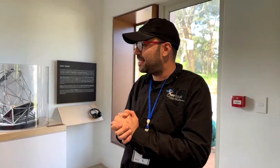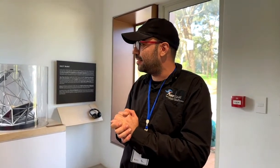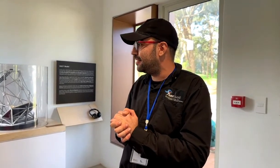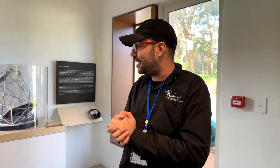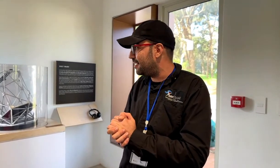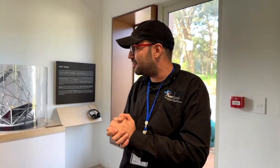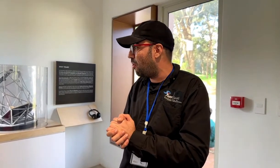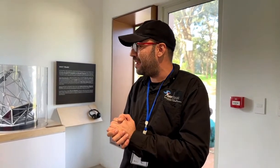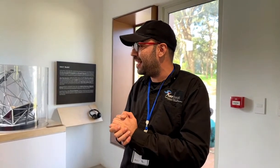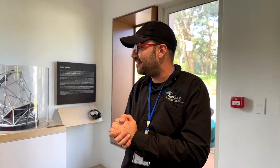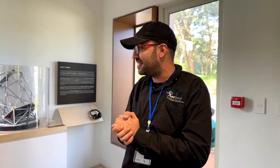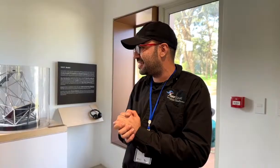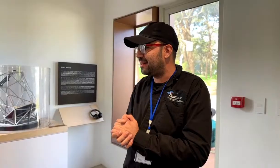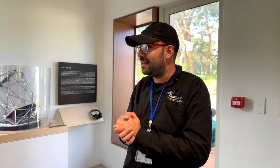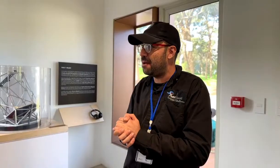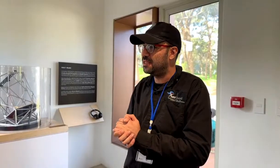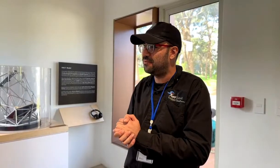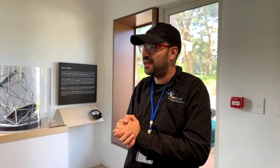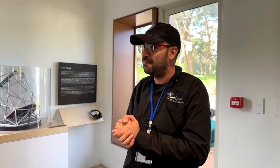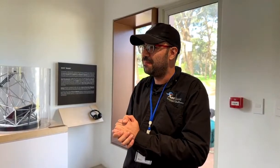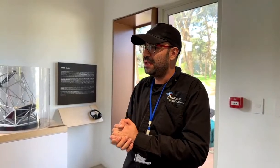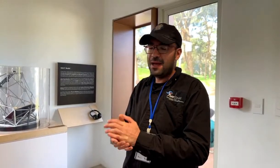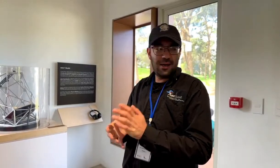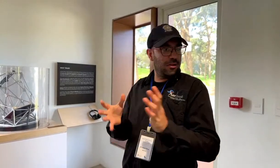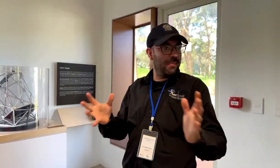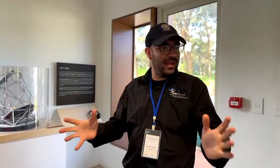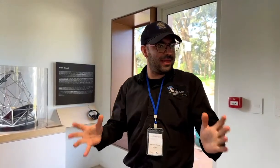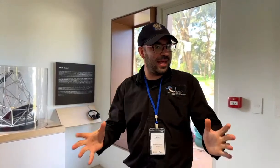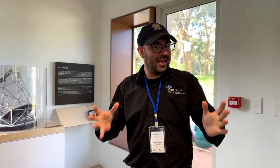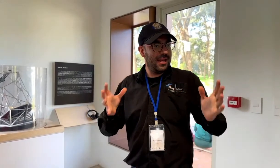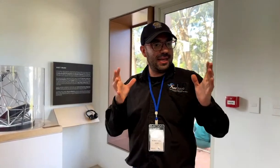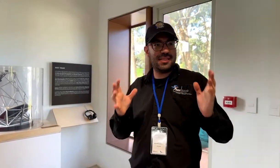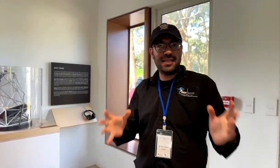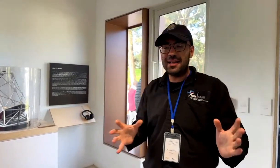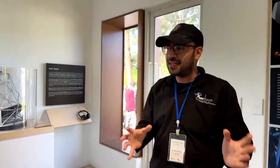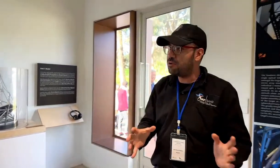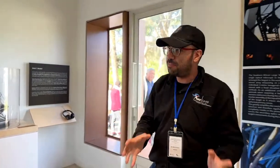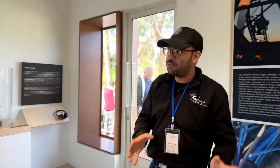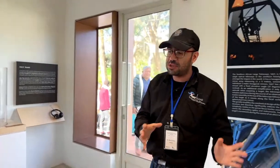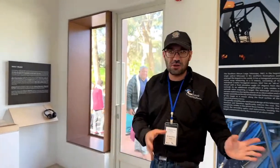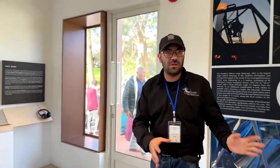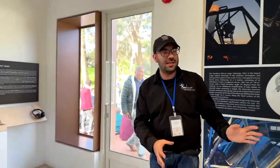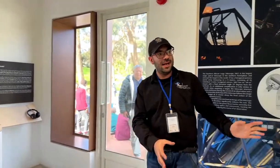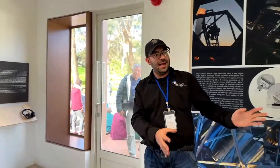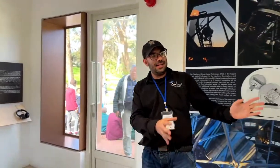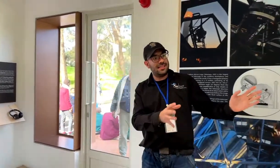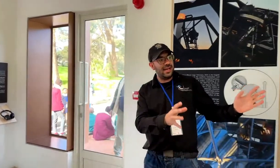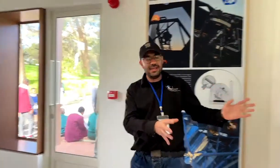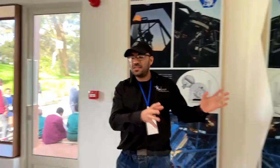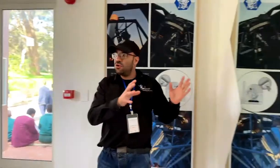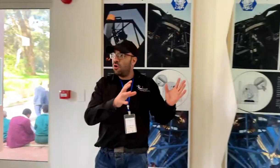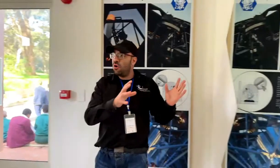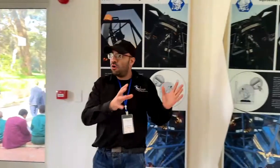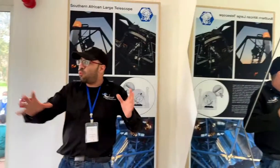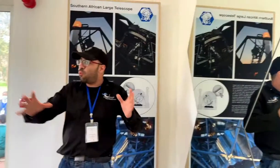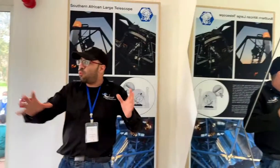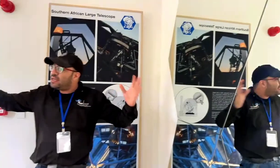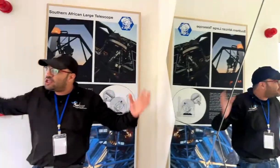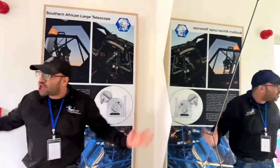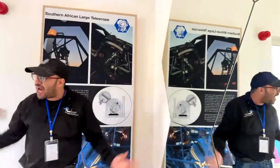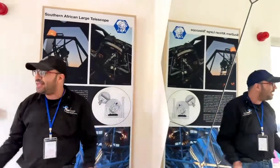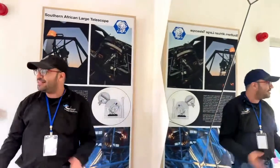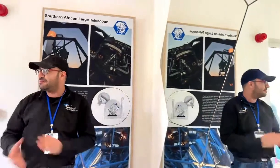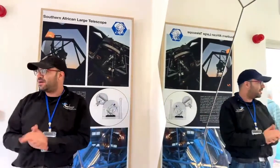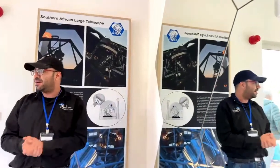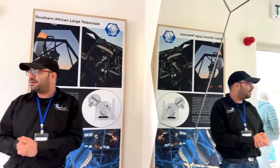largest optical telescope in the southern hemisphere. Now, the main thing that stands out about SALT is that it is not just